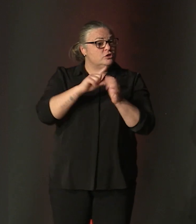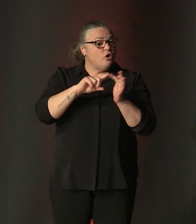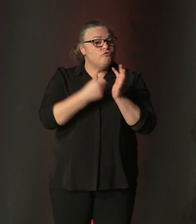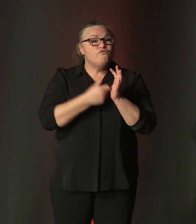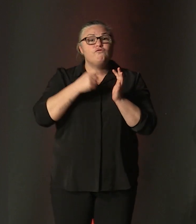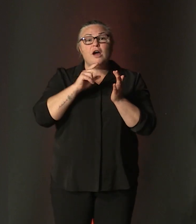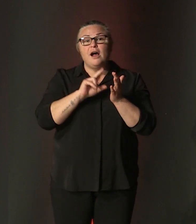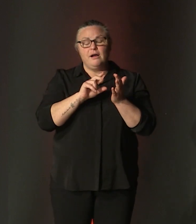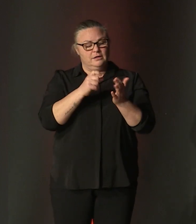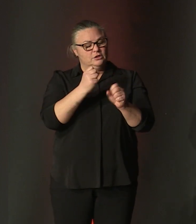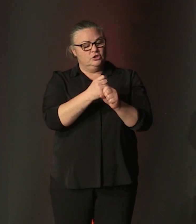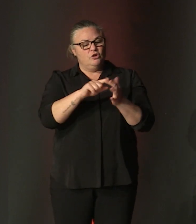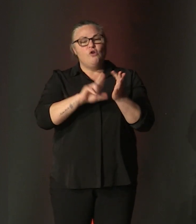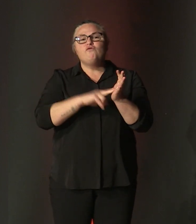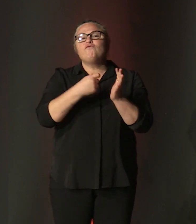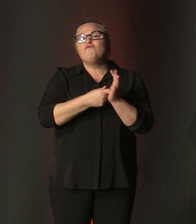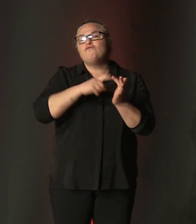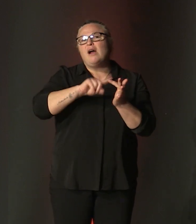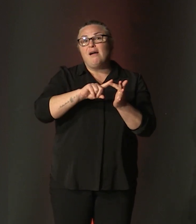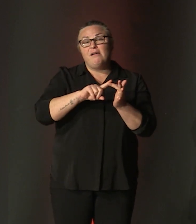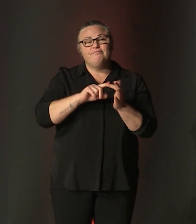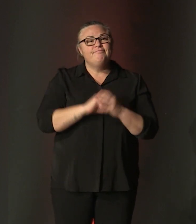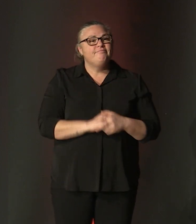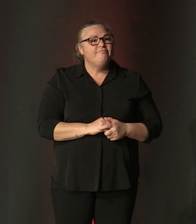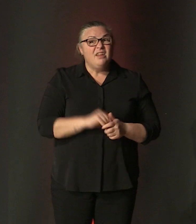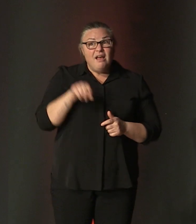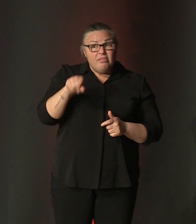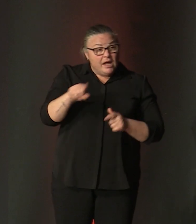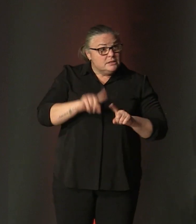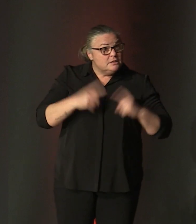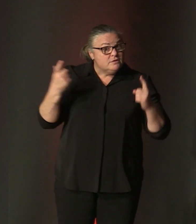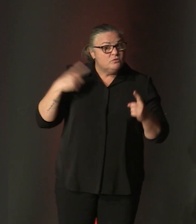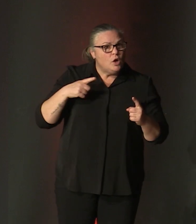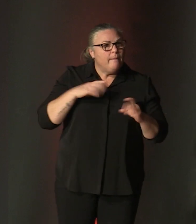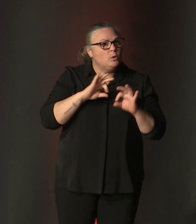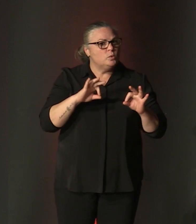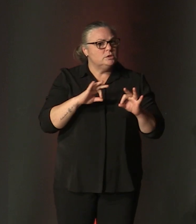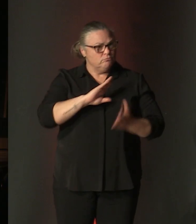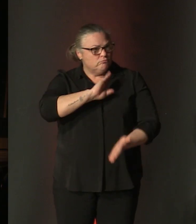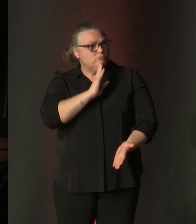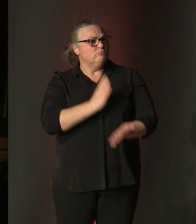Does that genre work differently because it's non-fiction?